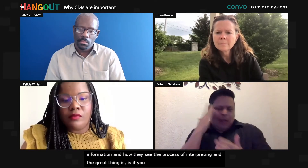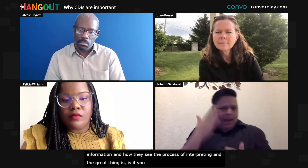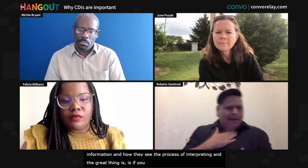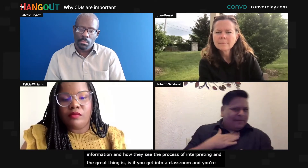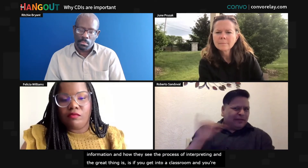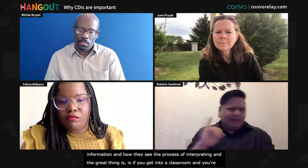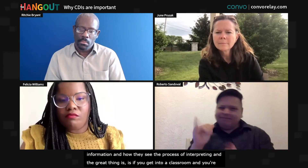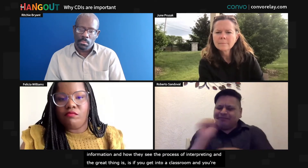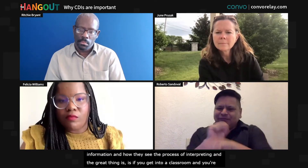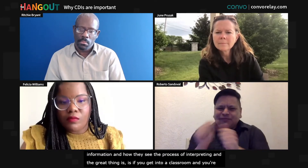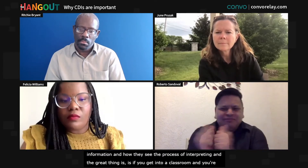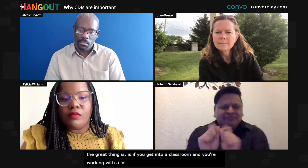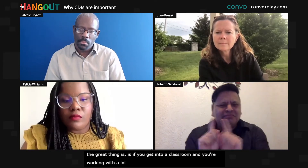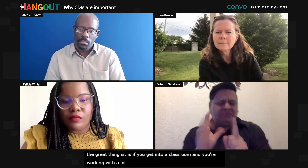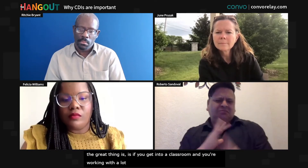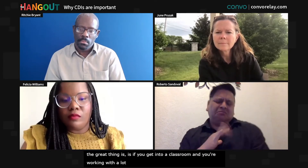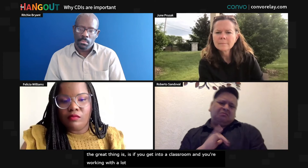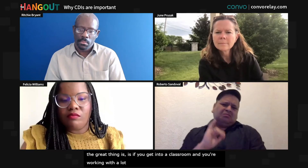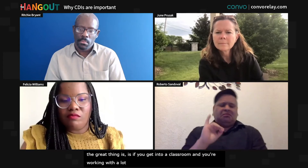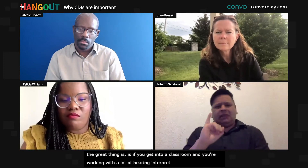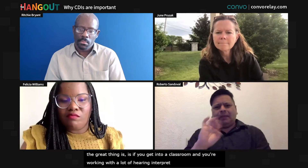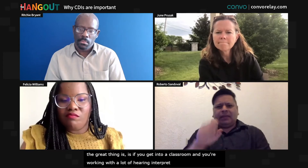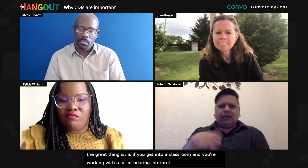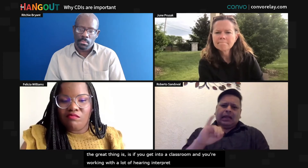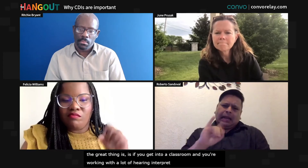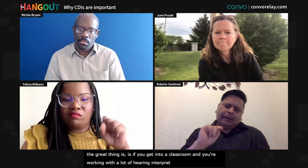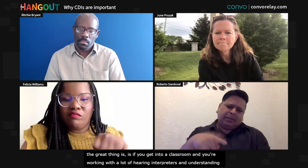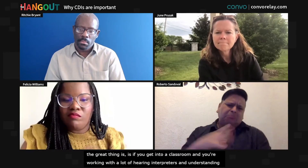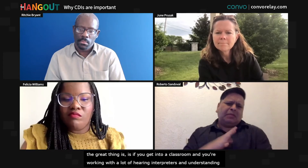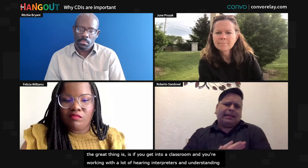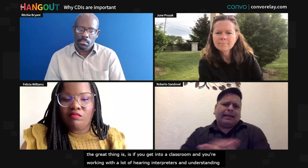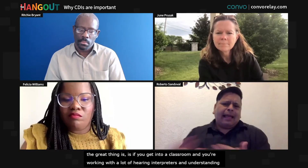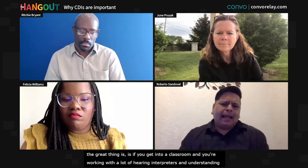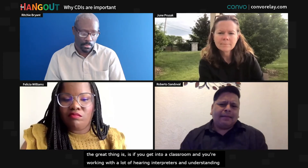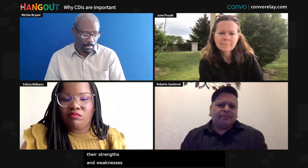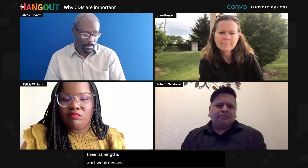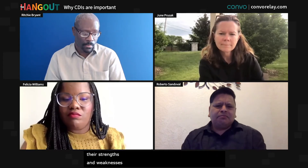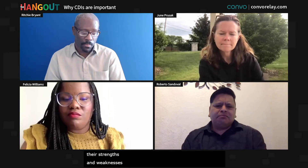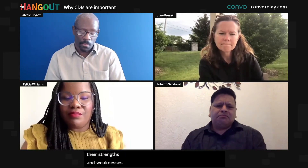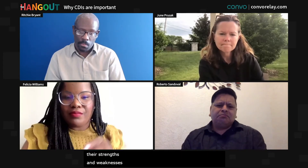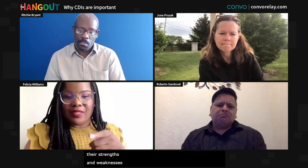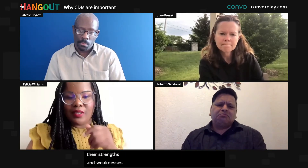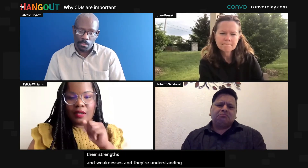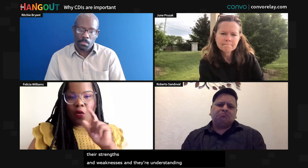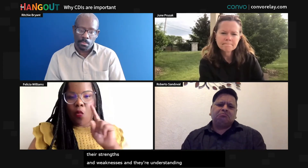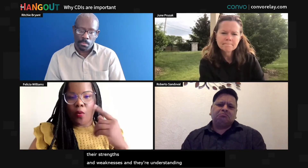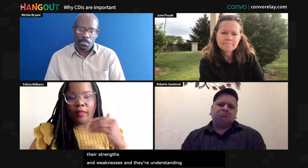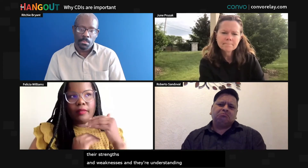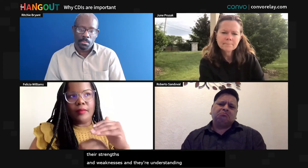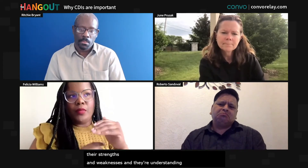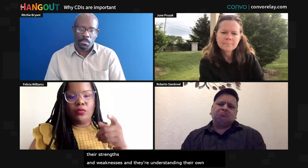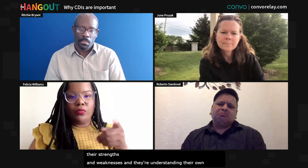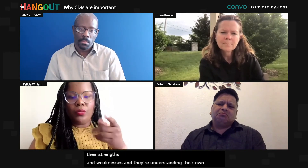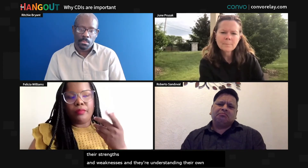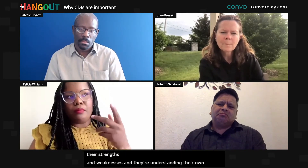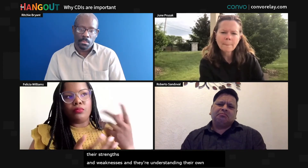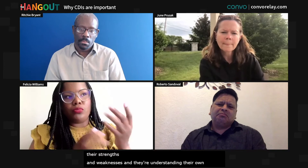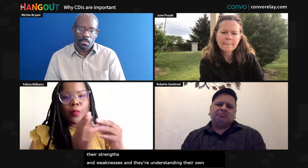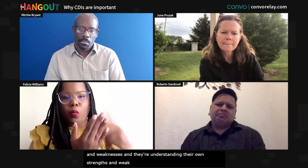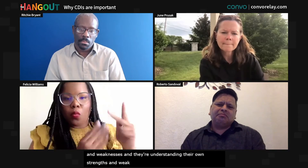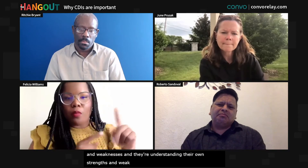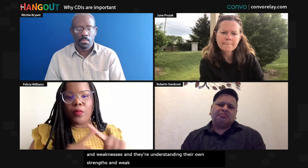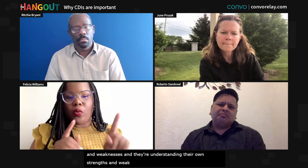hearing interpreters. So you're understanding their strengths and weaknesses, and they're understanding their own strengths and weaknesses compared to you. So I think it's a great idea to go